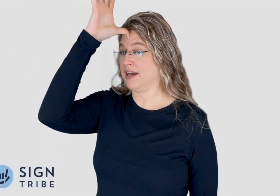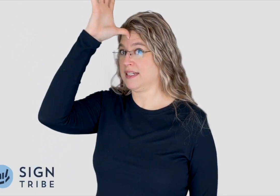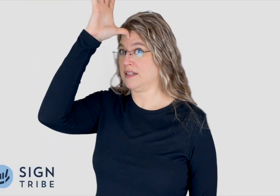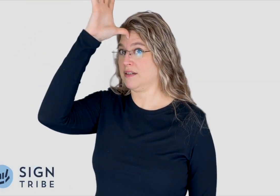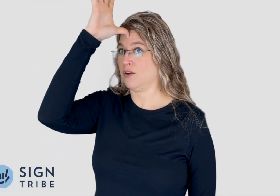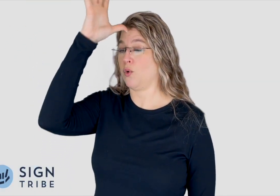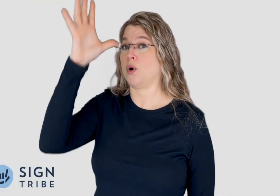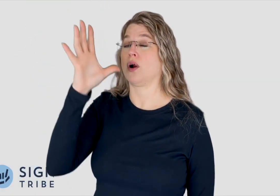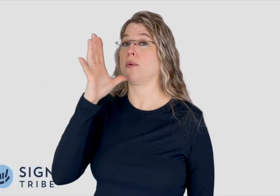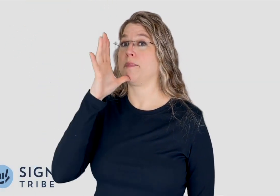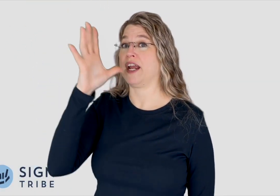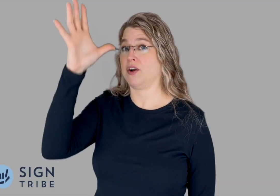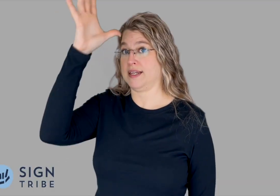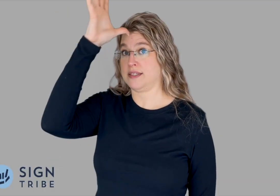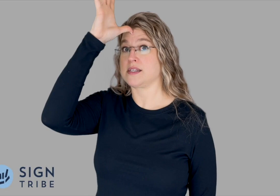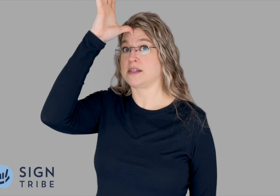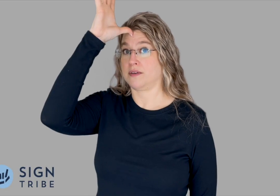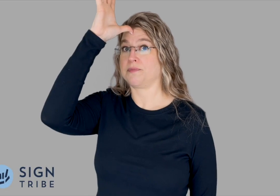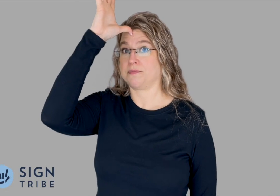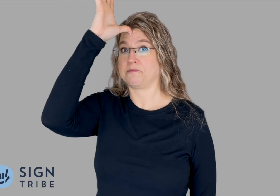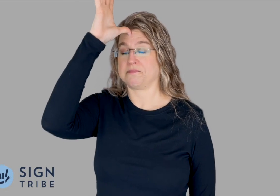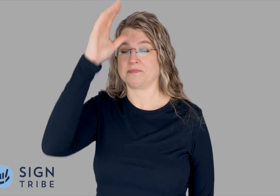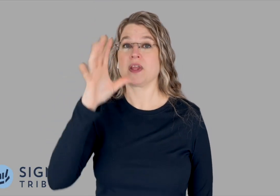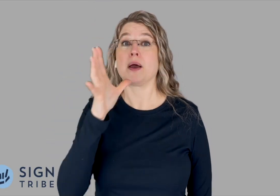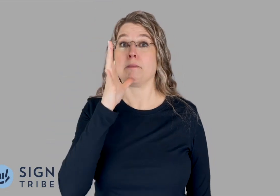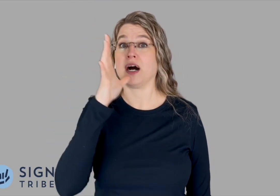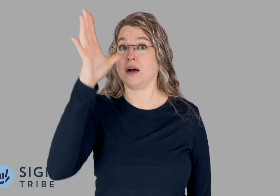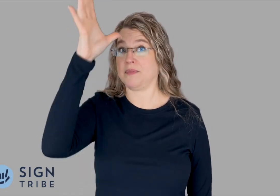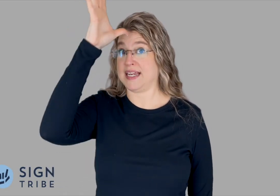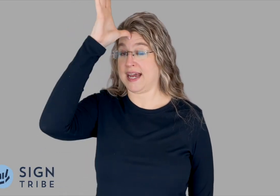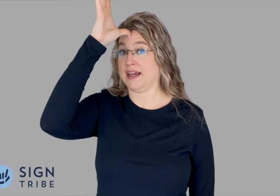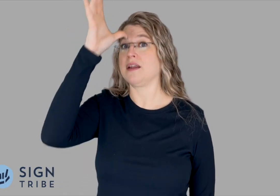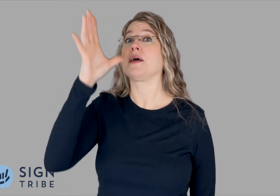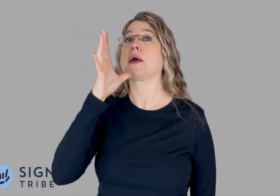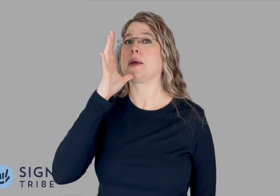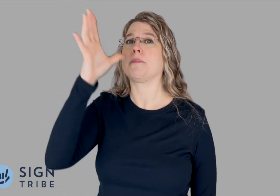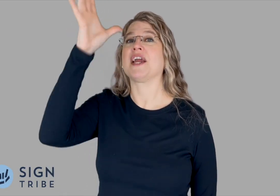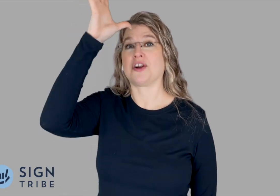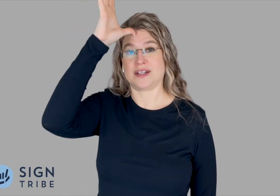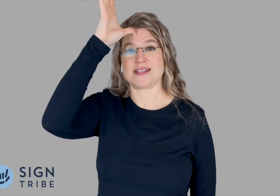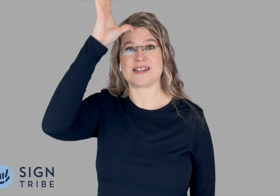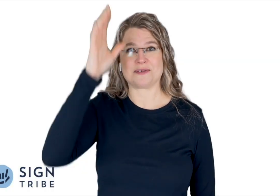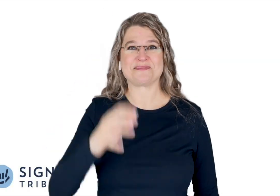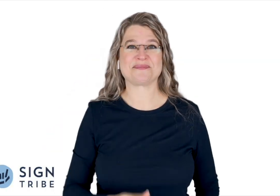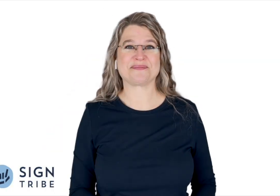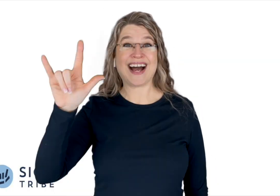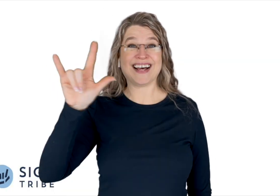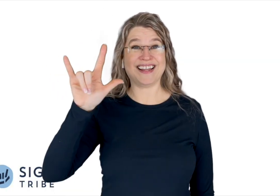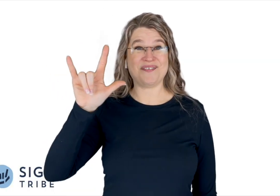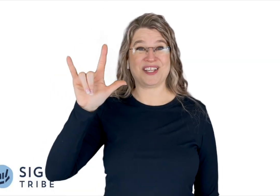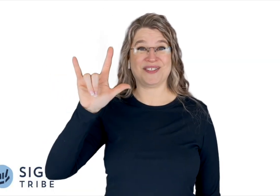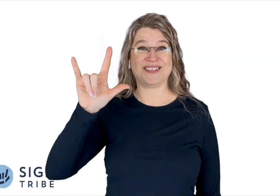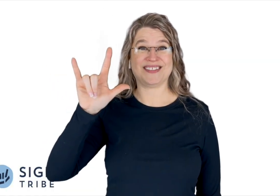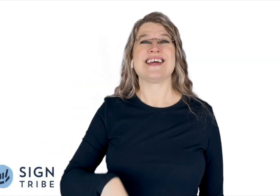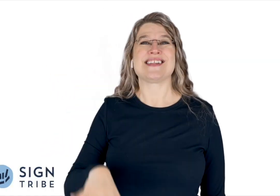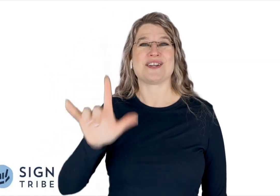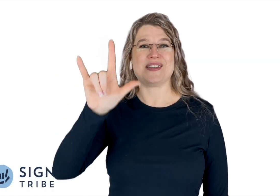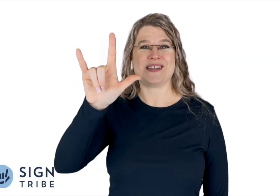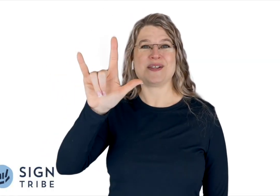parent or parents. Mom, dad, parents. I love you. So